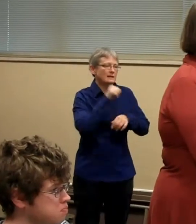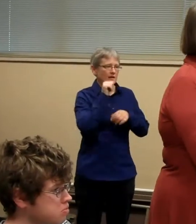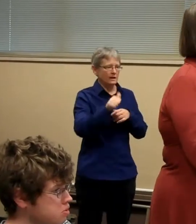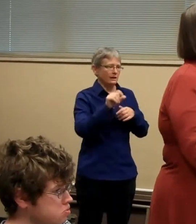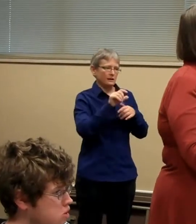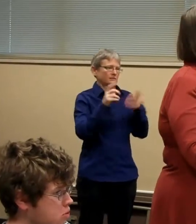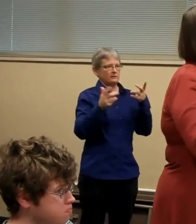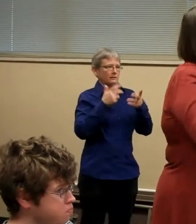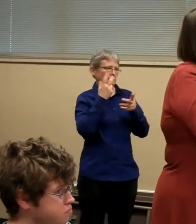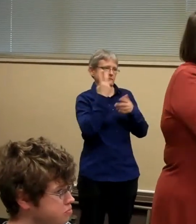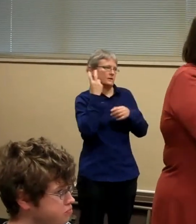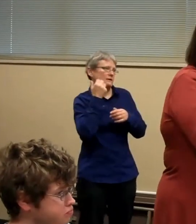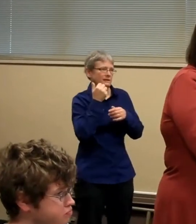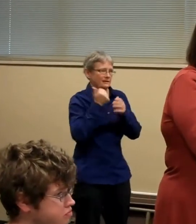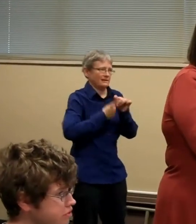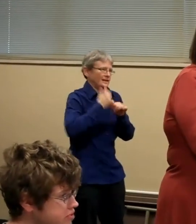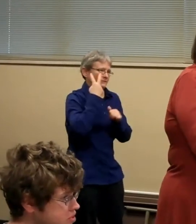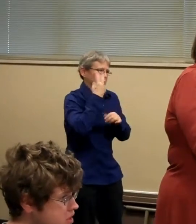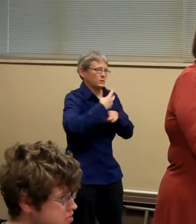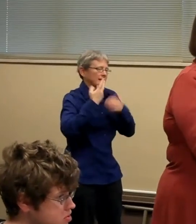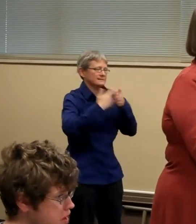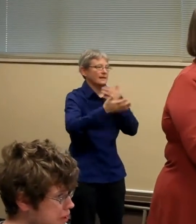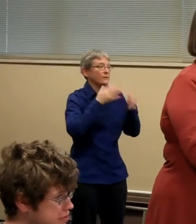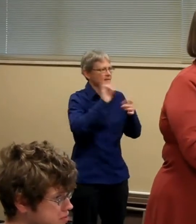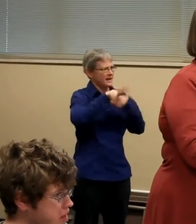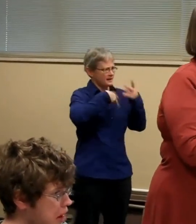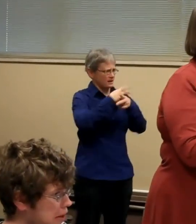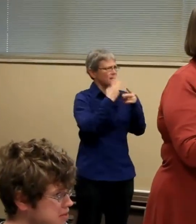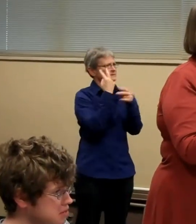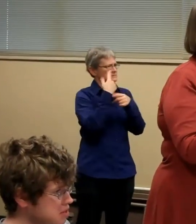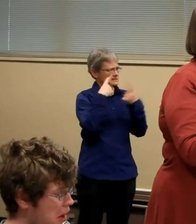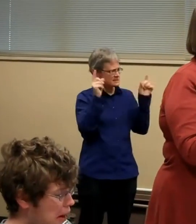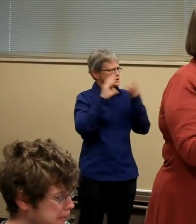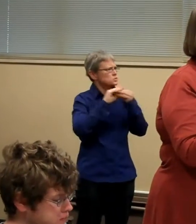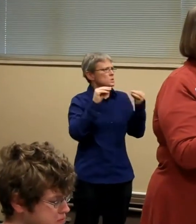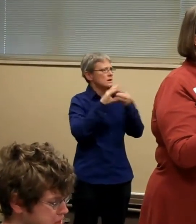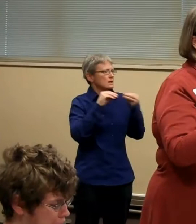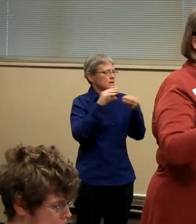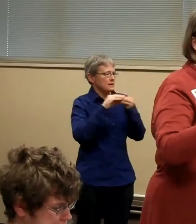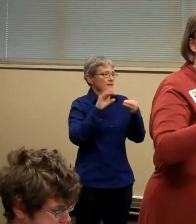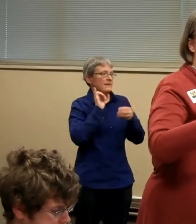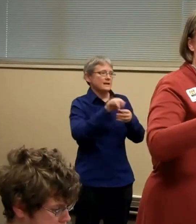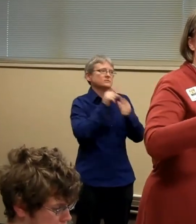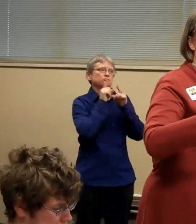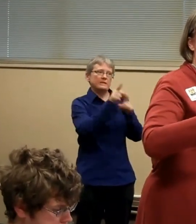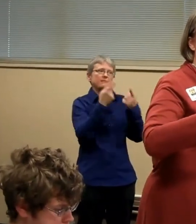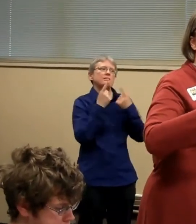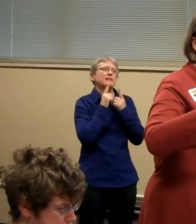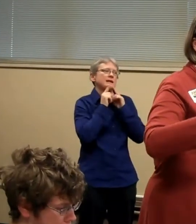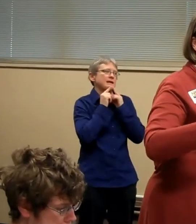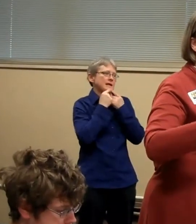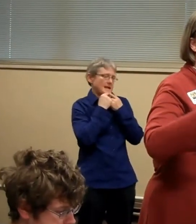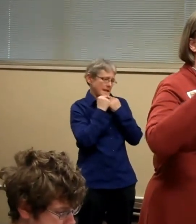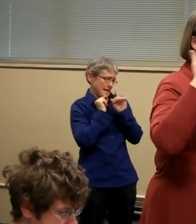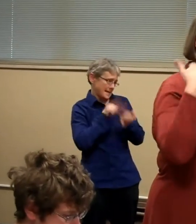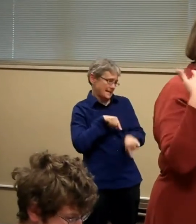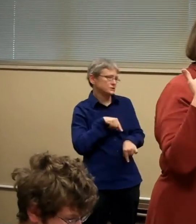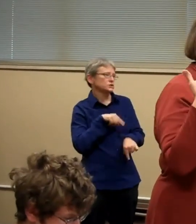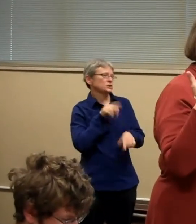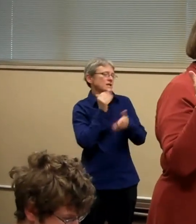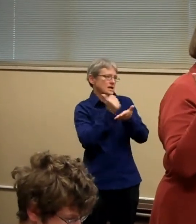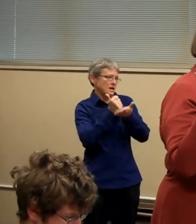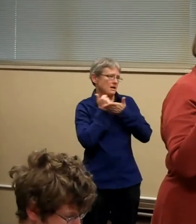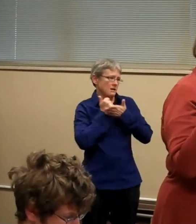other day. So those kinds of success stories, I think, are answers that we can build